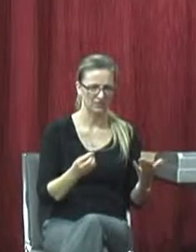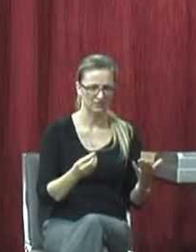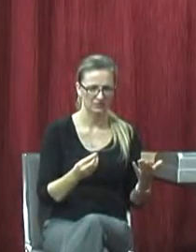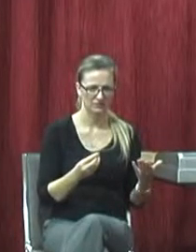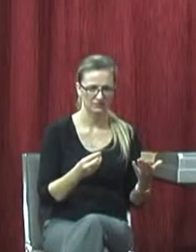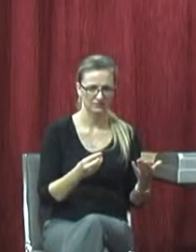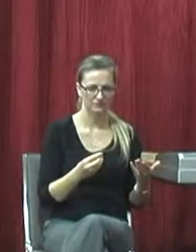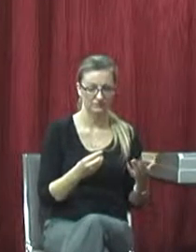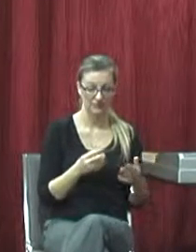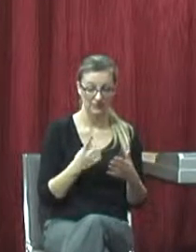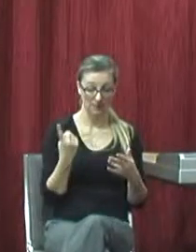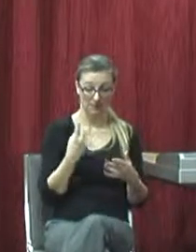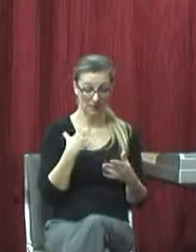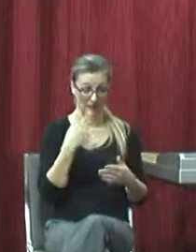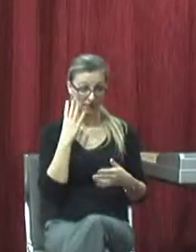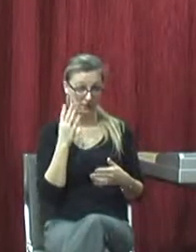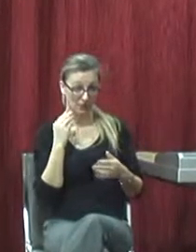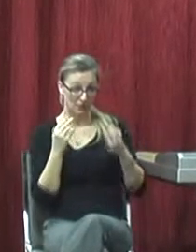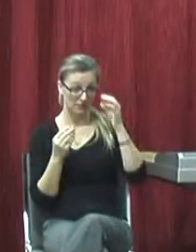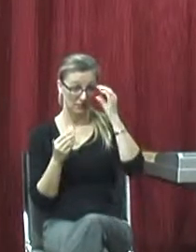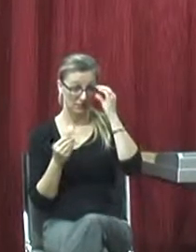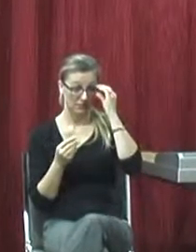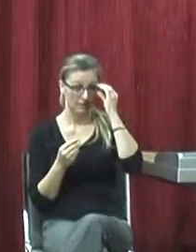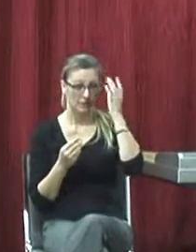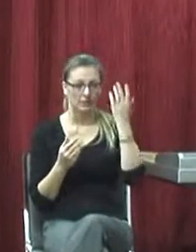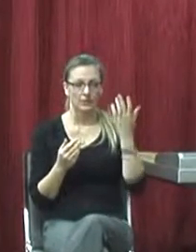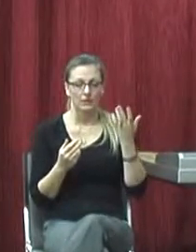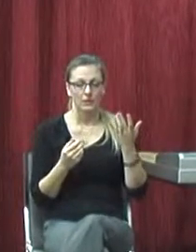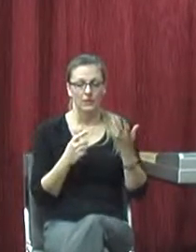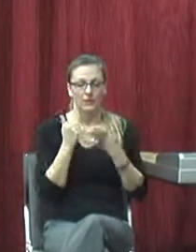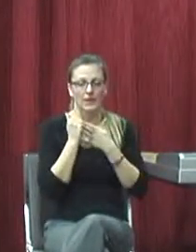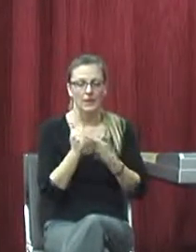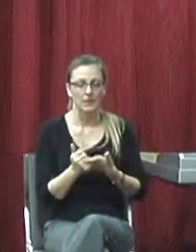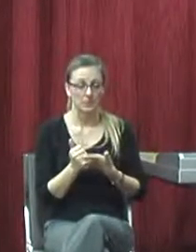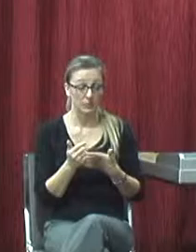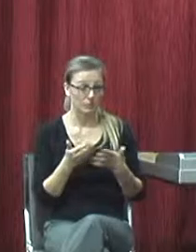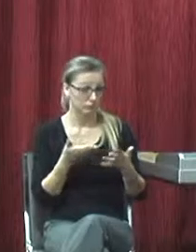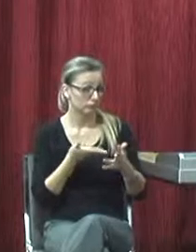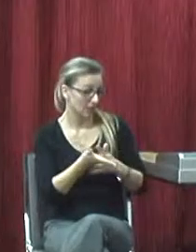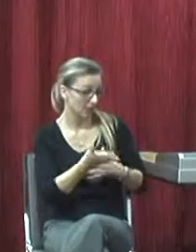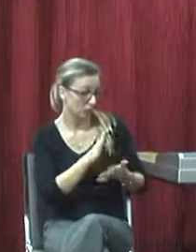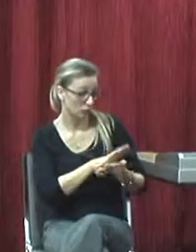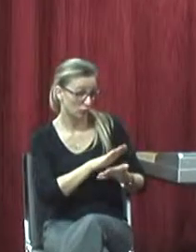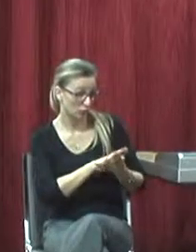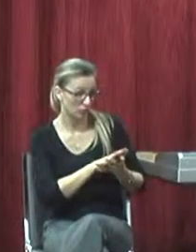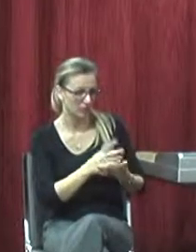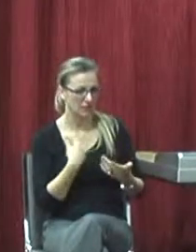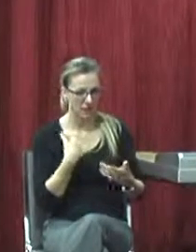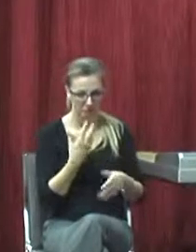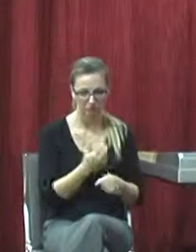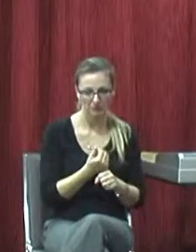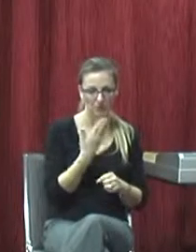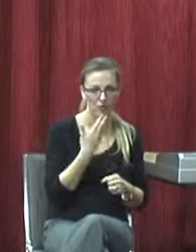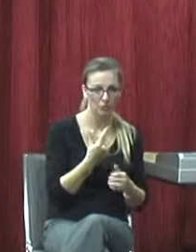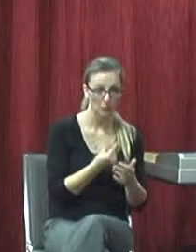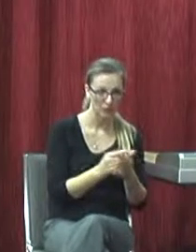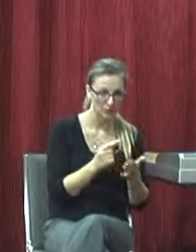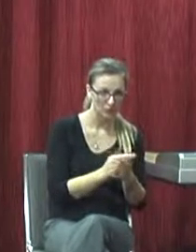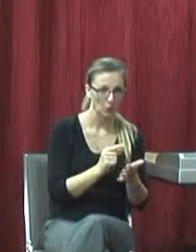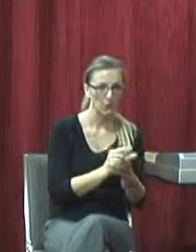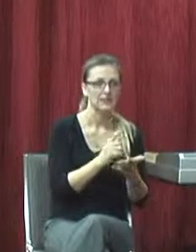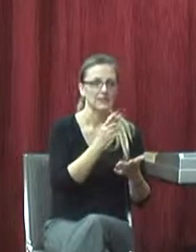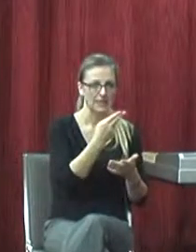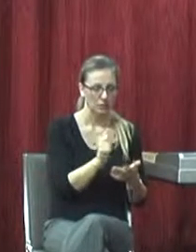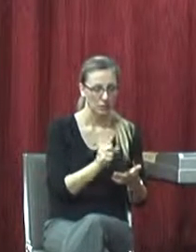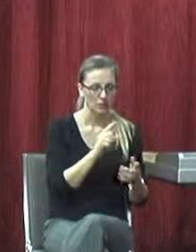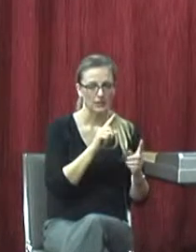I experienced, is that they help you get through school. Like, I got good grades in high school, and I got